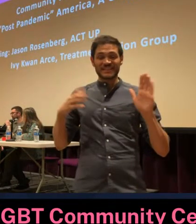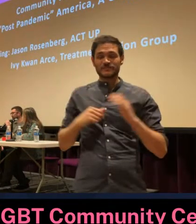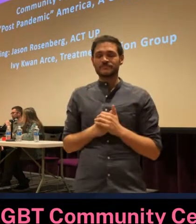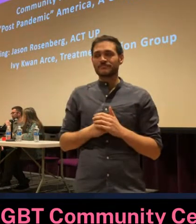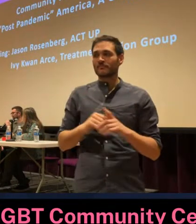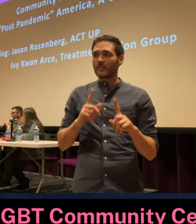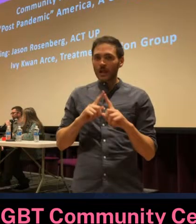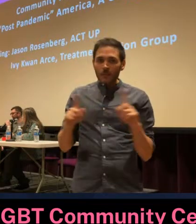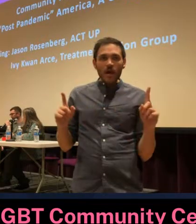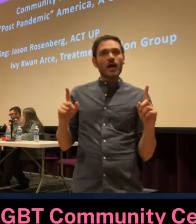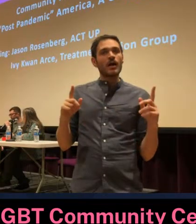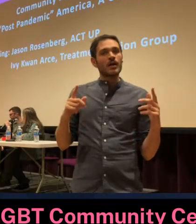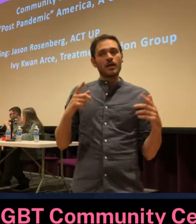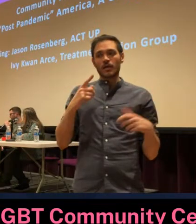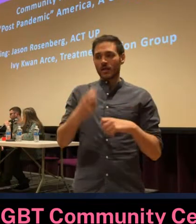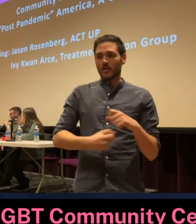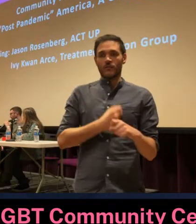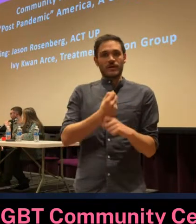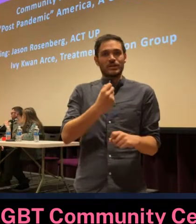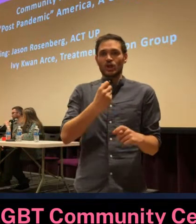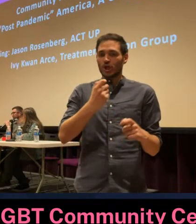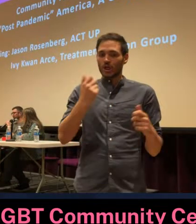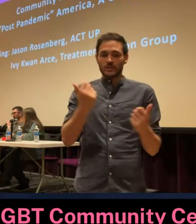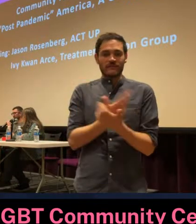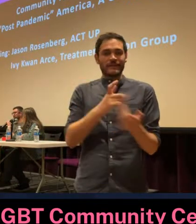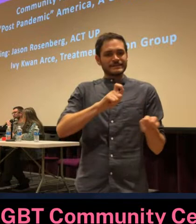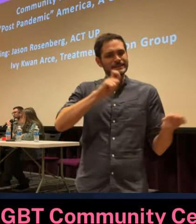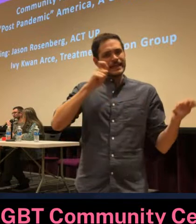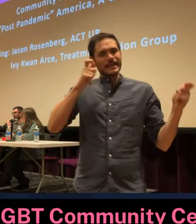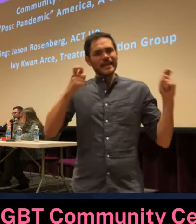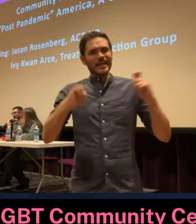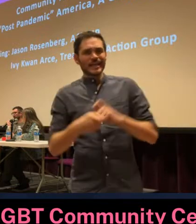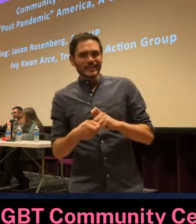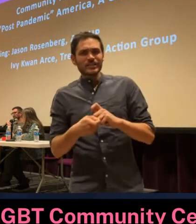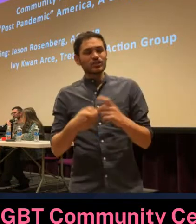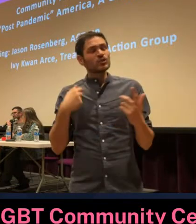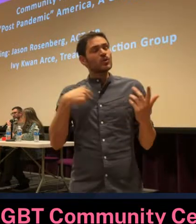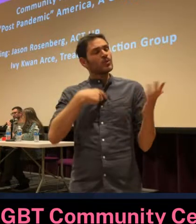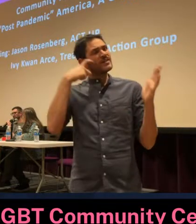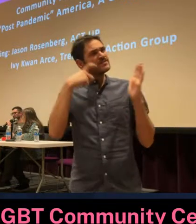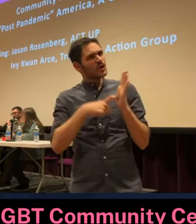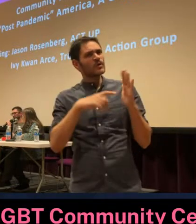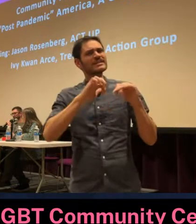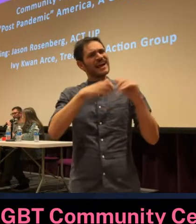What has failed, and what we could do better.